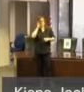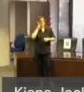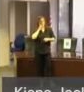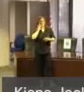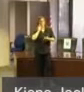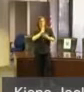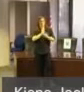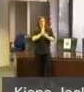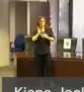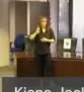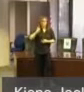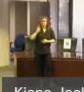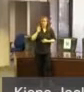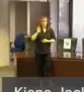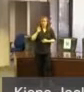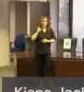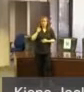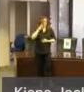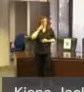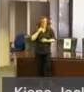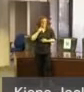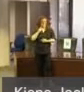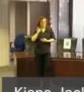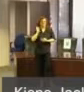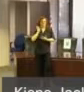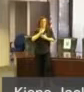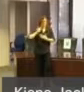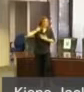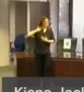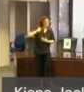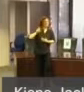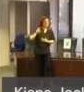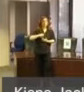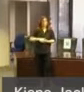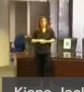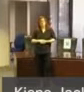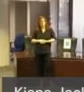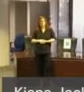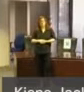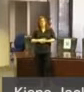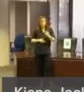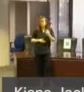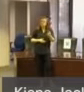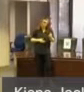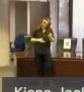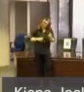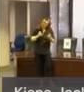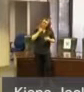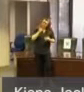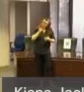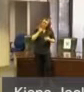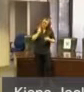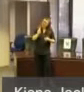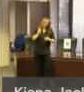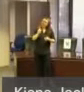Roger Folsom has a motion for approval. Is there a second? Second, David Cruz. David Cruz has